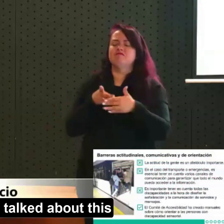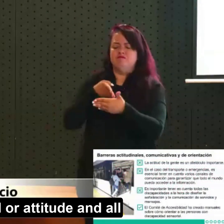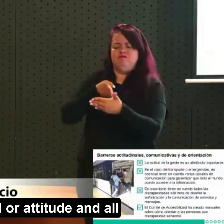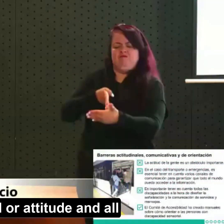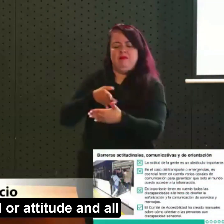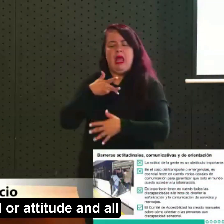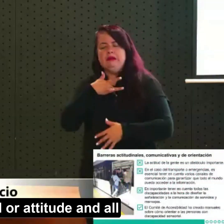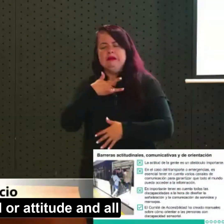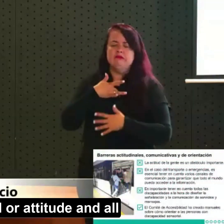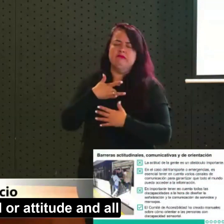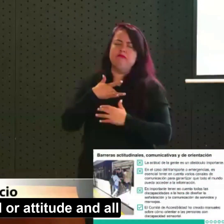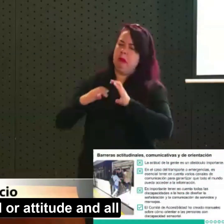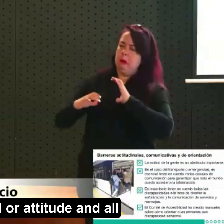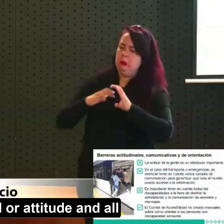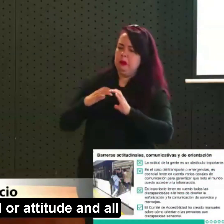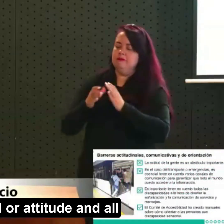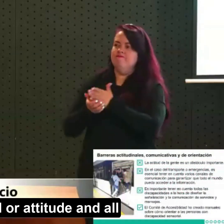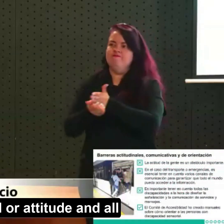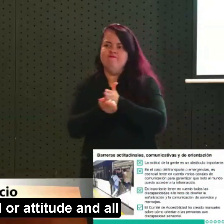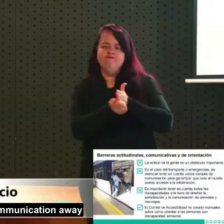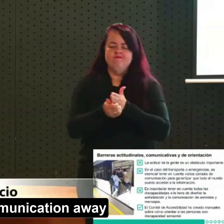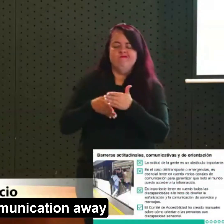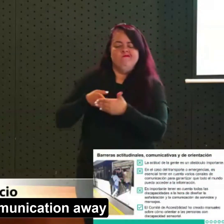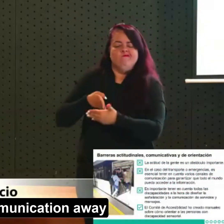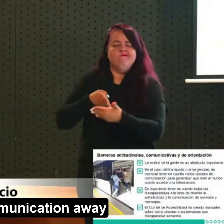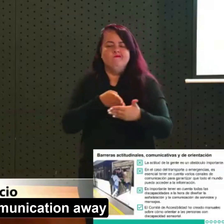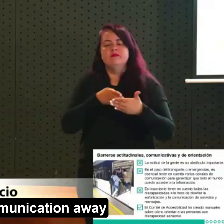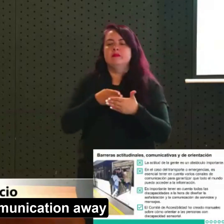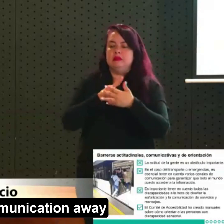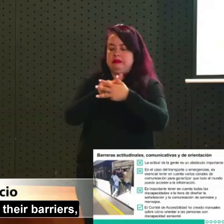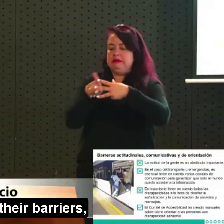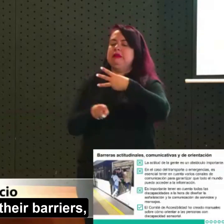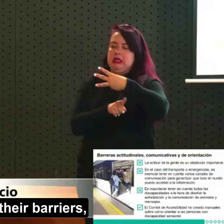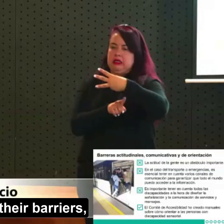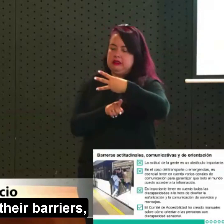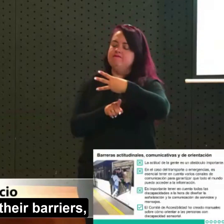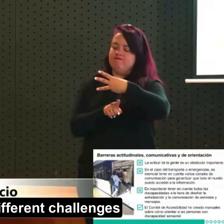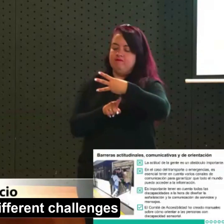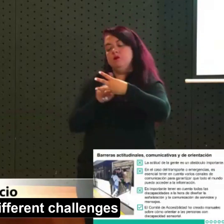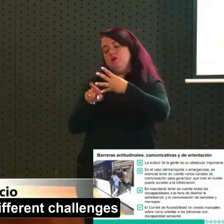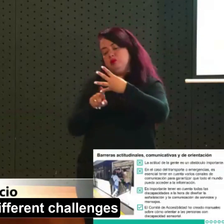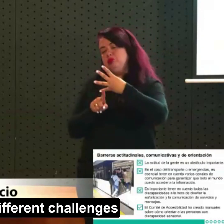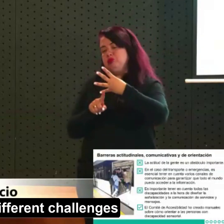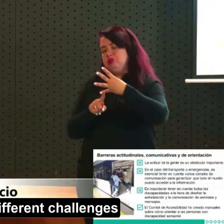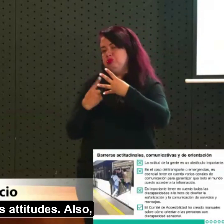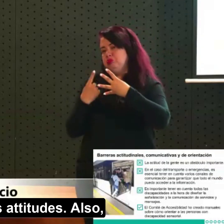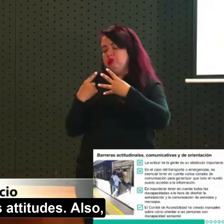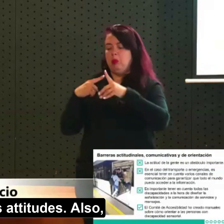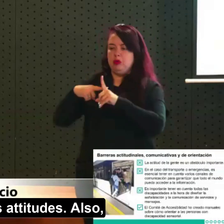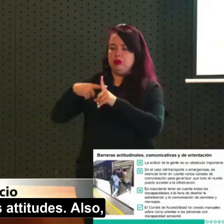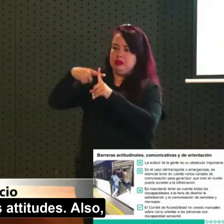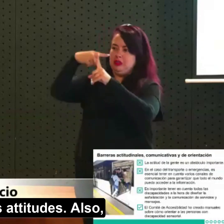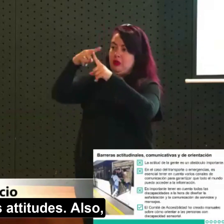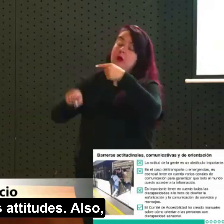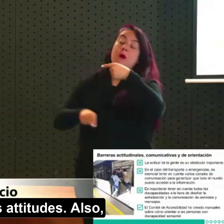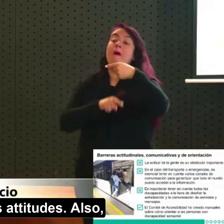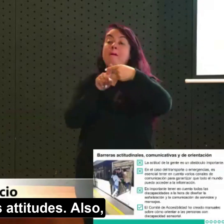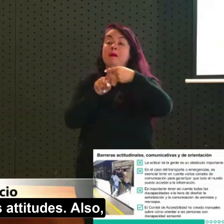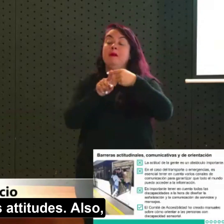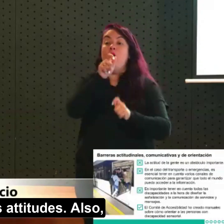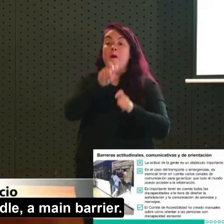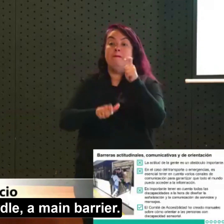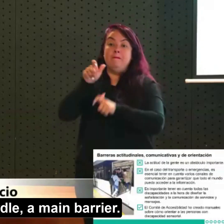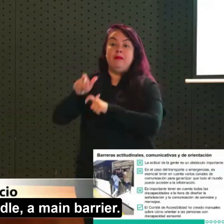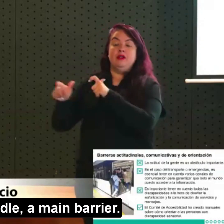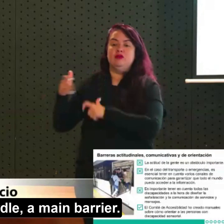about this behavioral or attitudinal communication and Wayfinder barriers, we have different challenges. People's attitudes